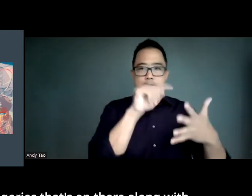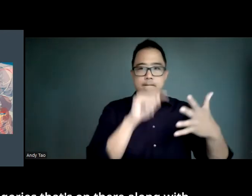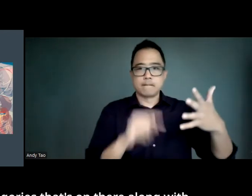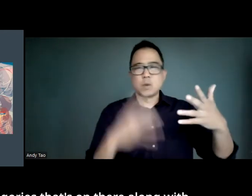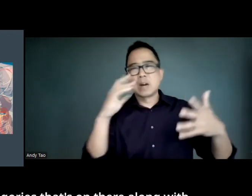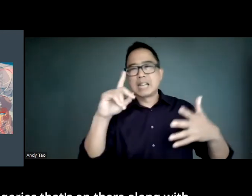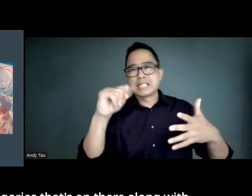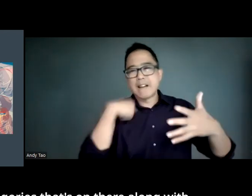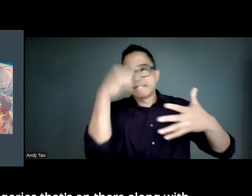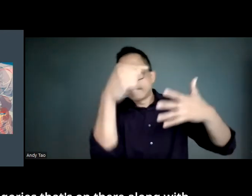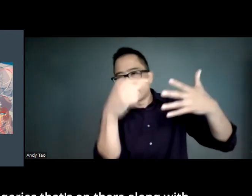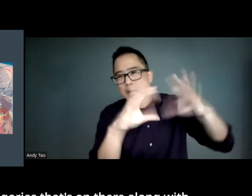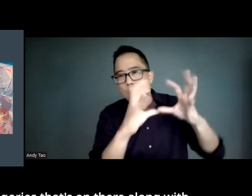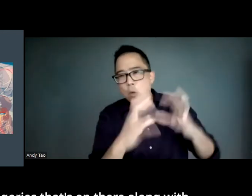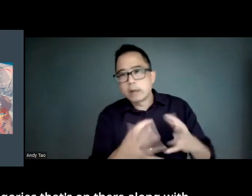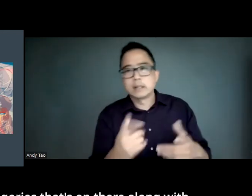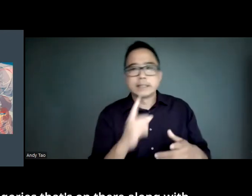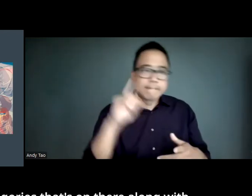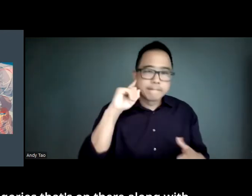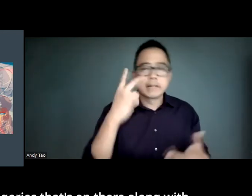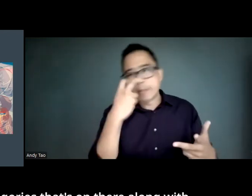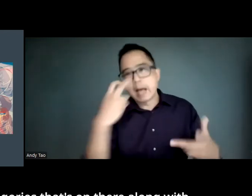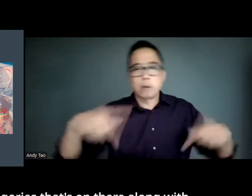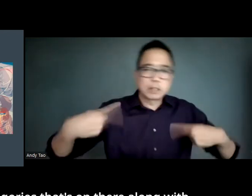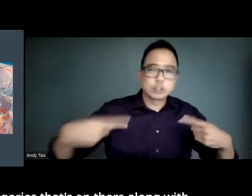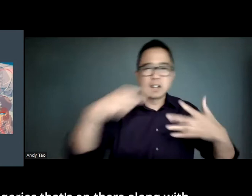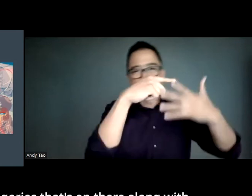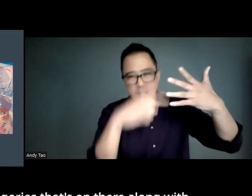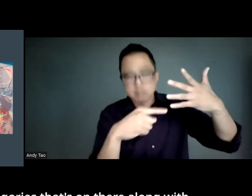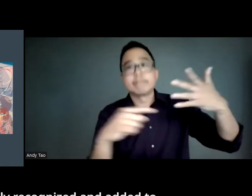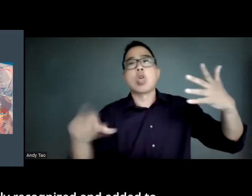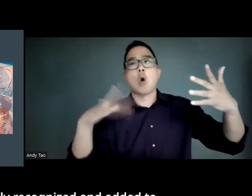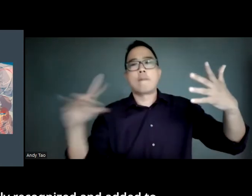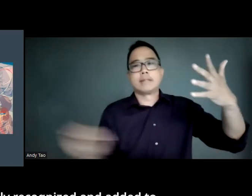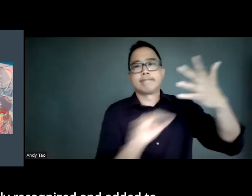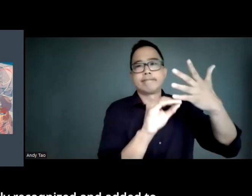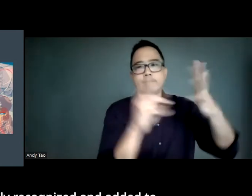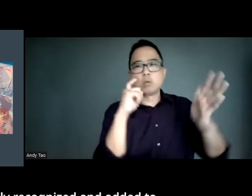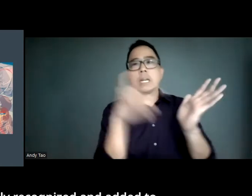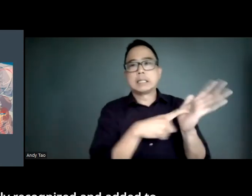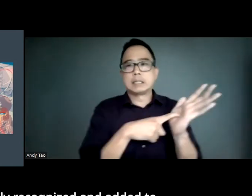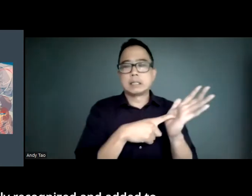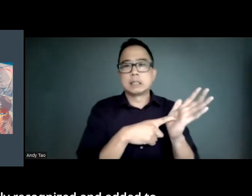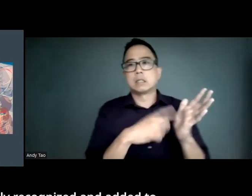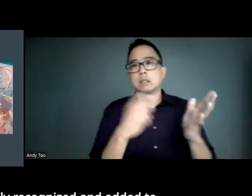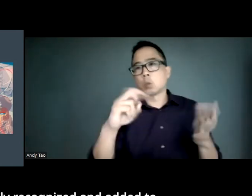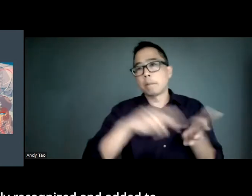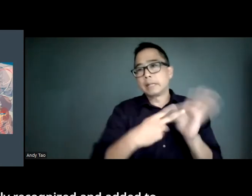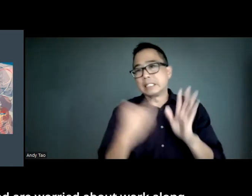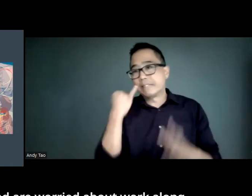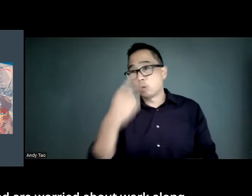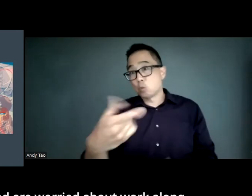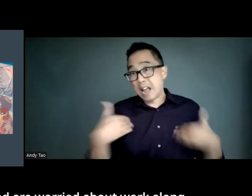adding long COVID to their list of disabilities and diagnoses of the